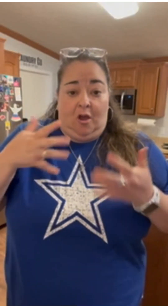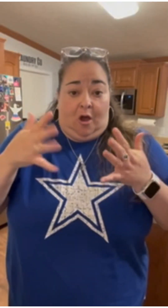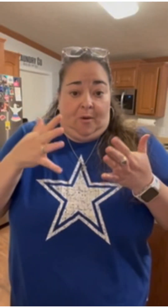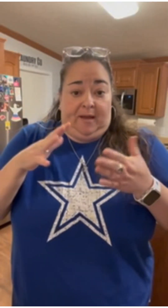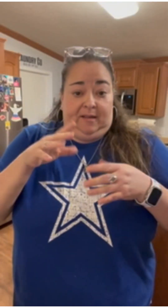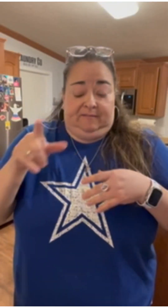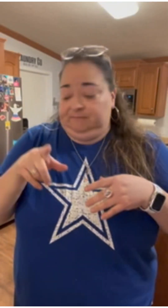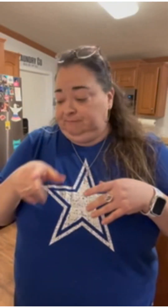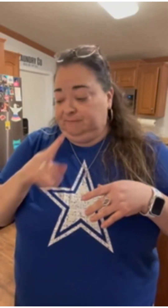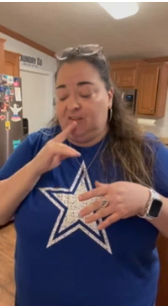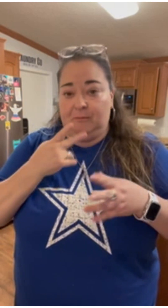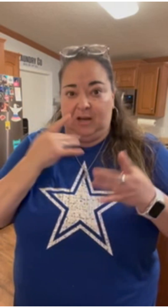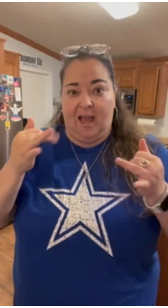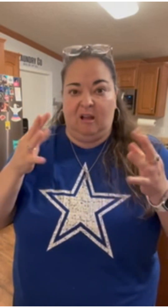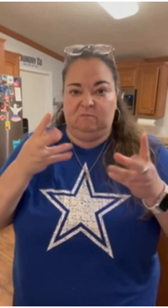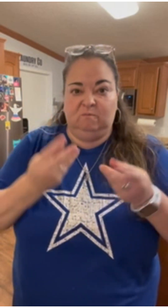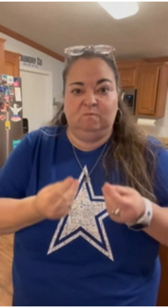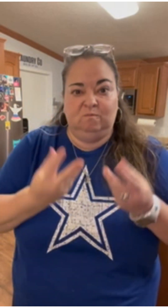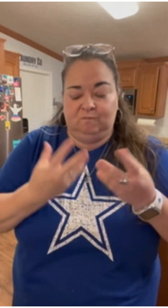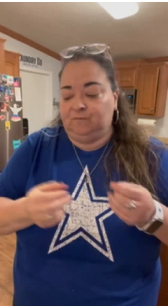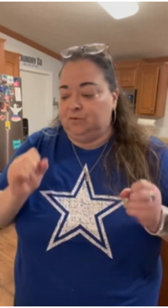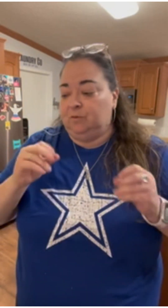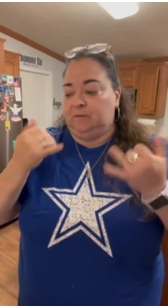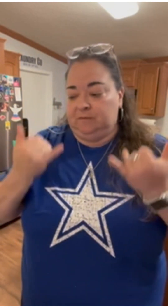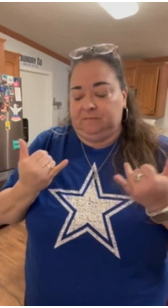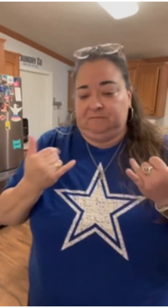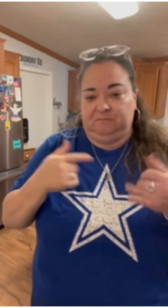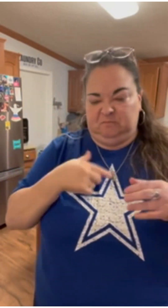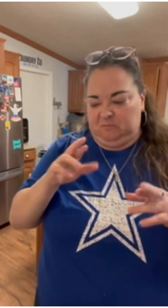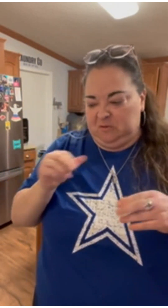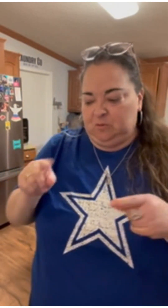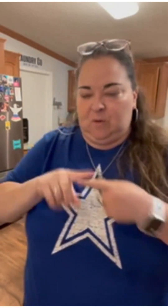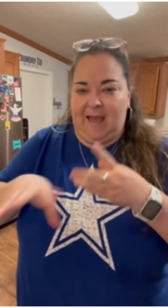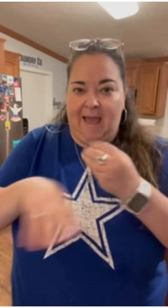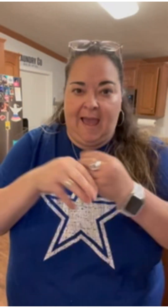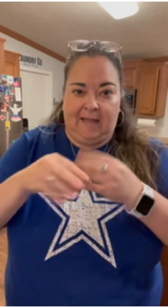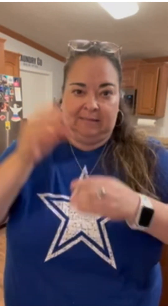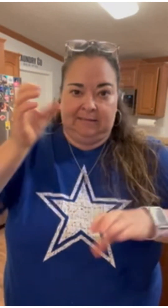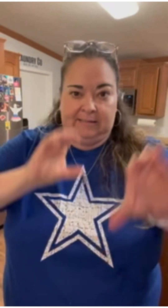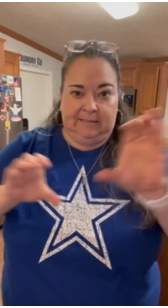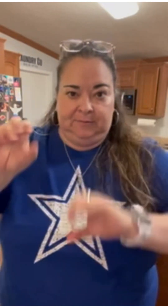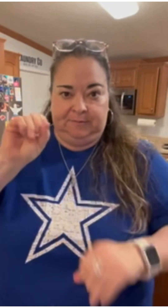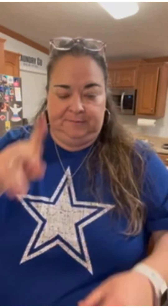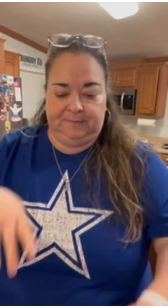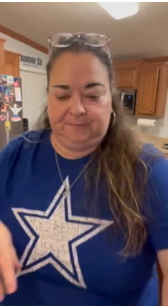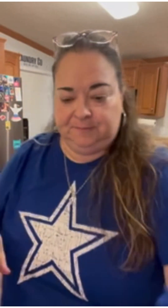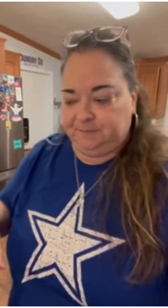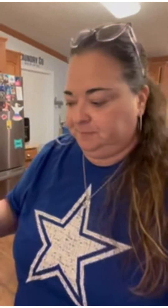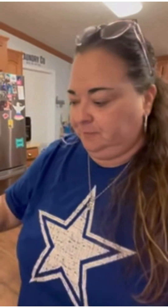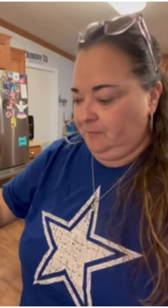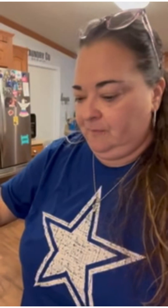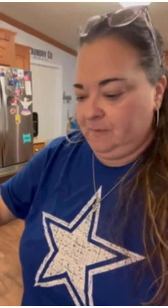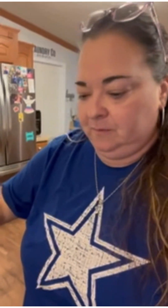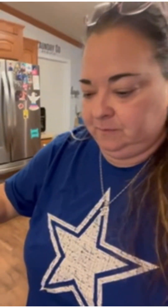So the vegetables have cooked down. So now we're going to add in